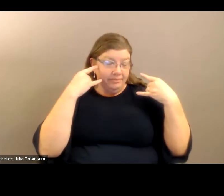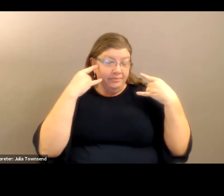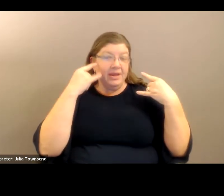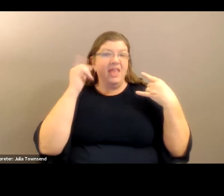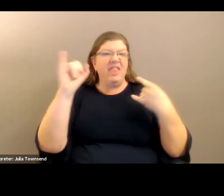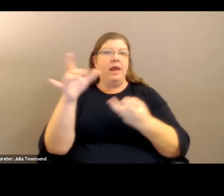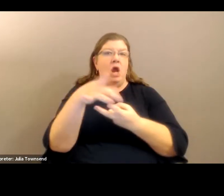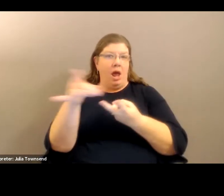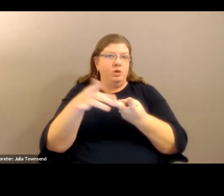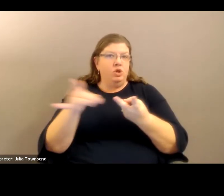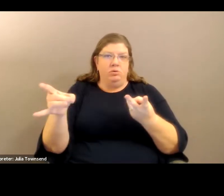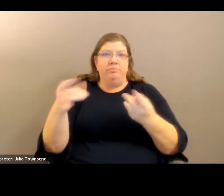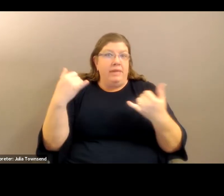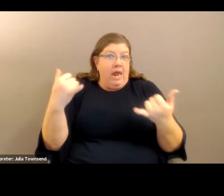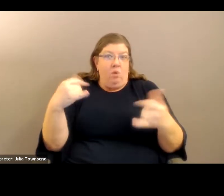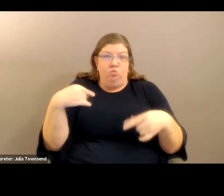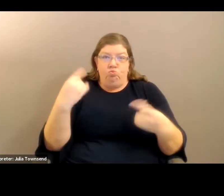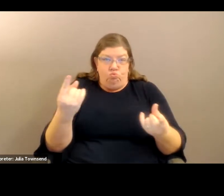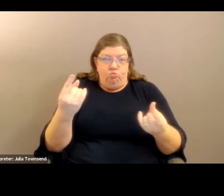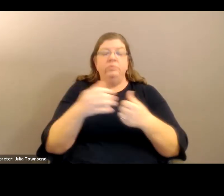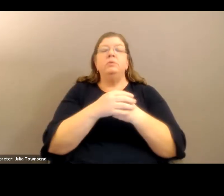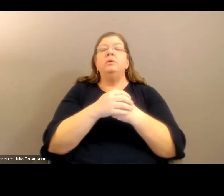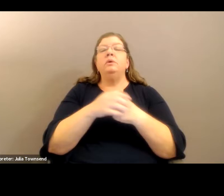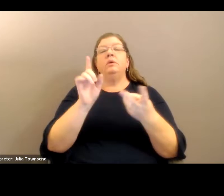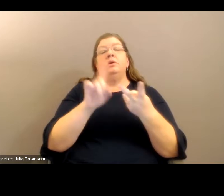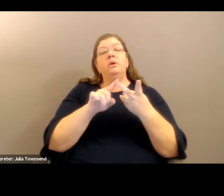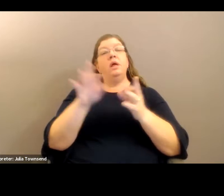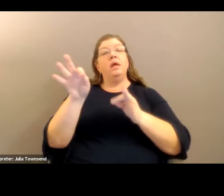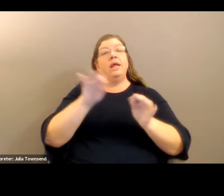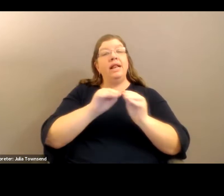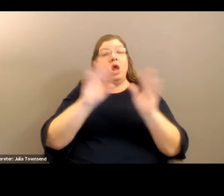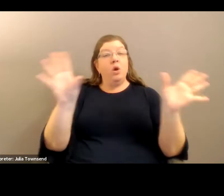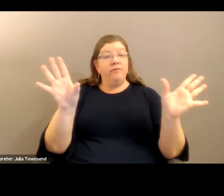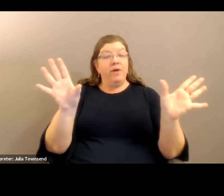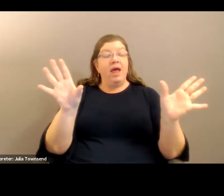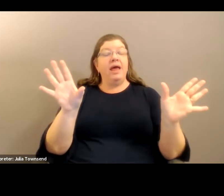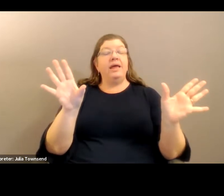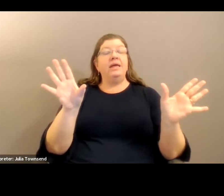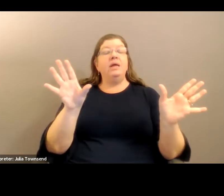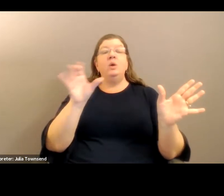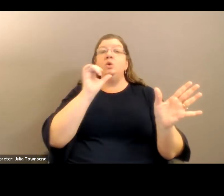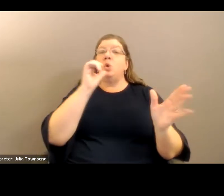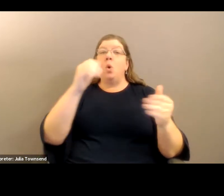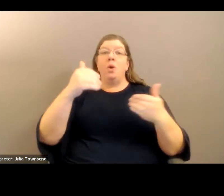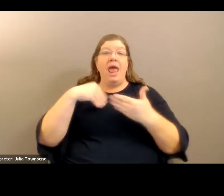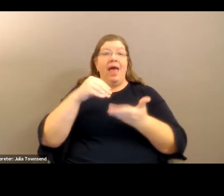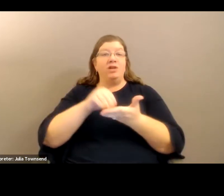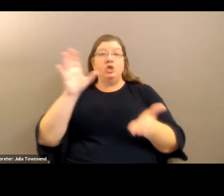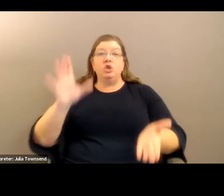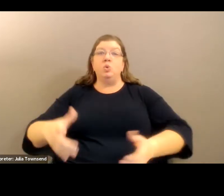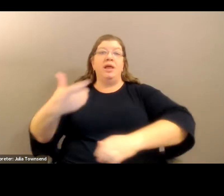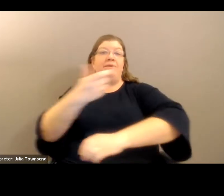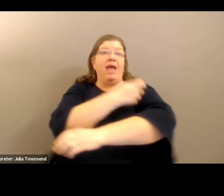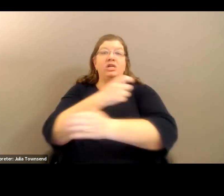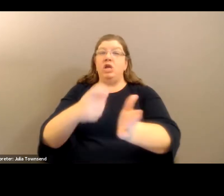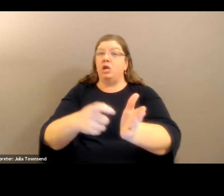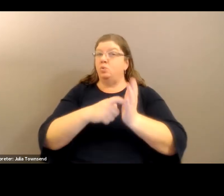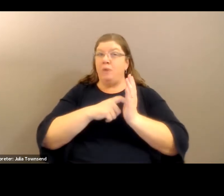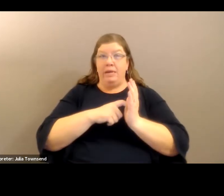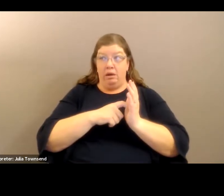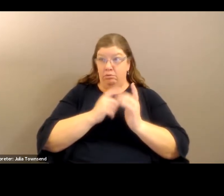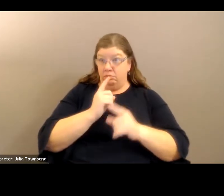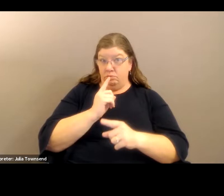was optional now. And also I want to clarify that we do not have a student vaccination mandate,